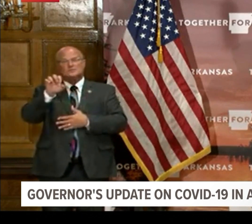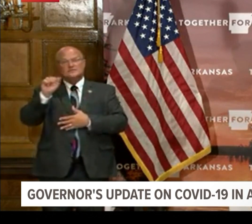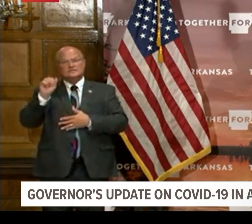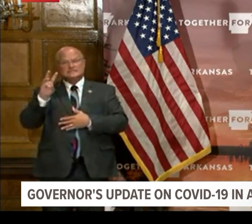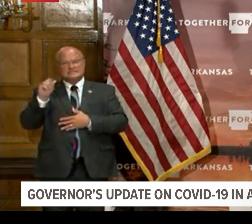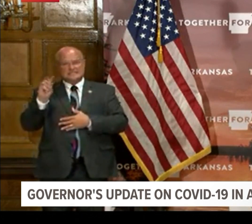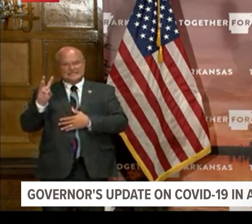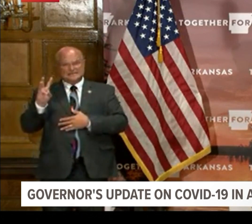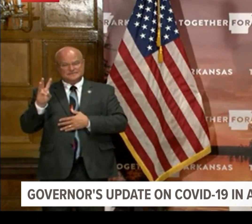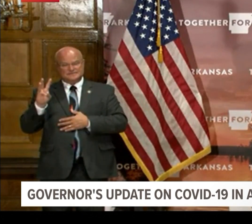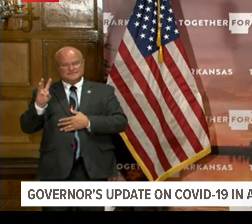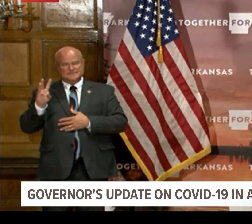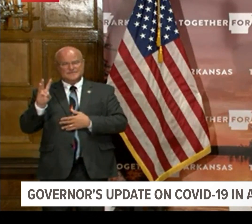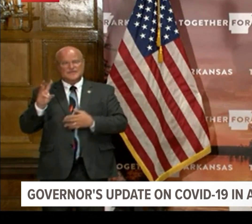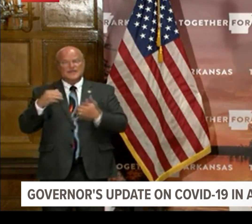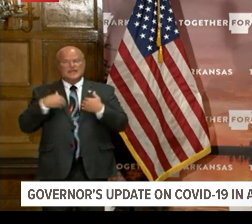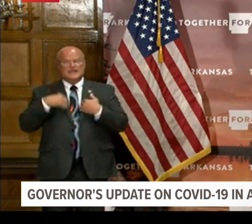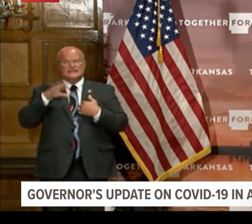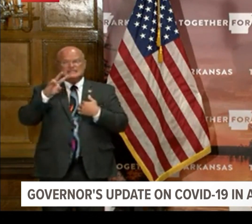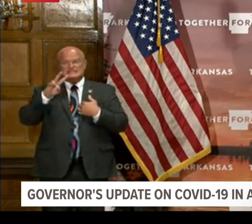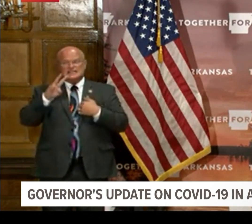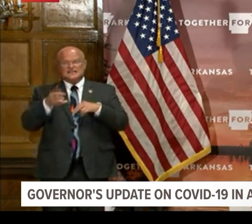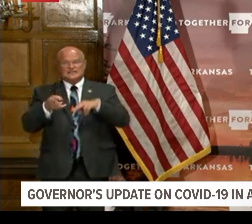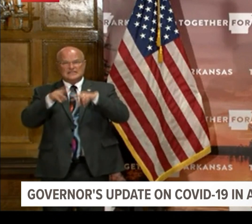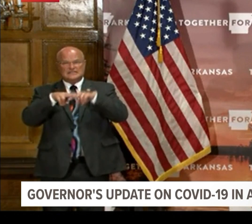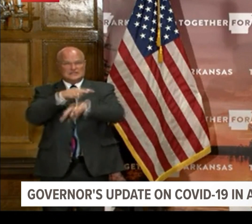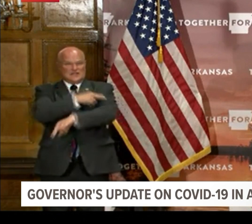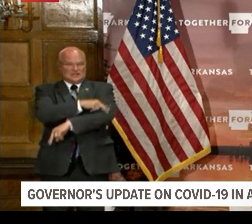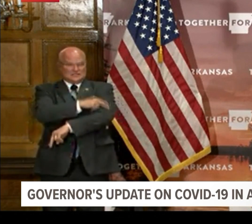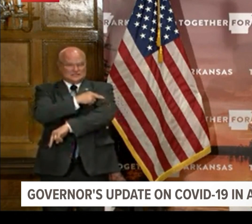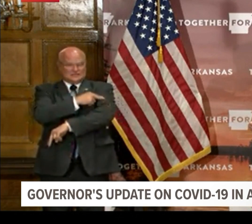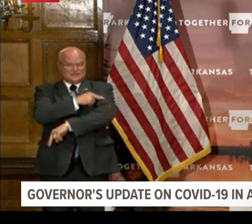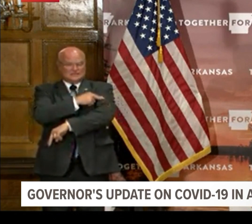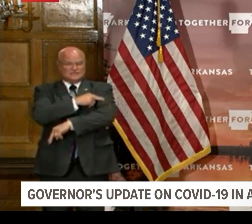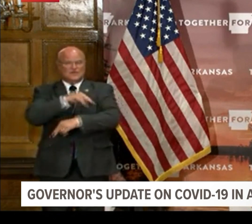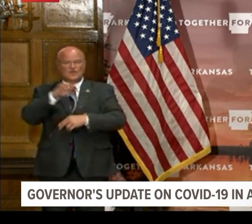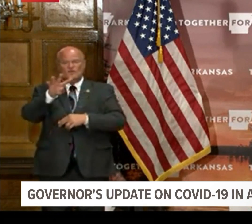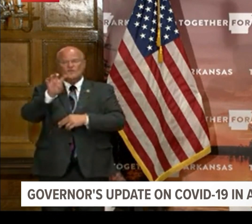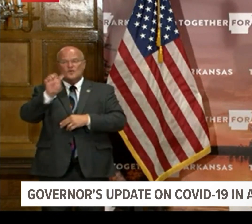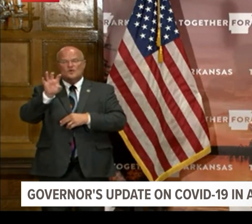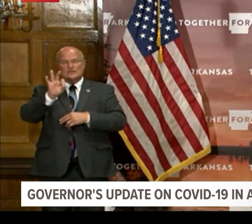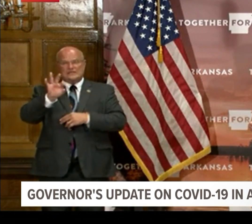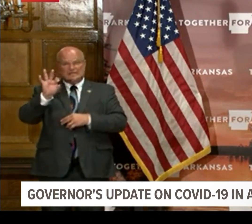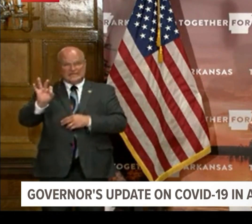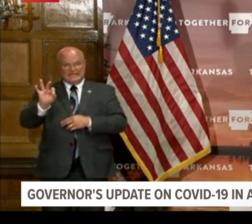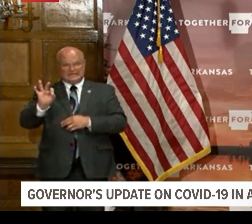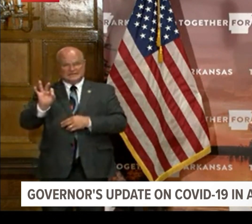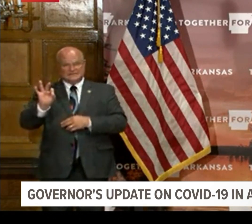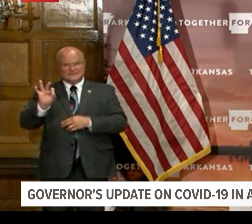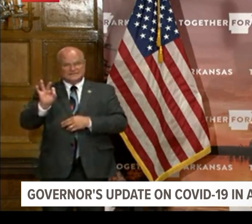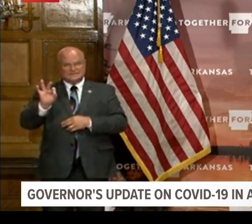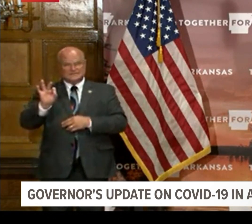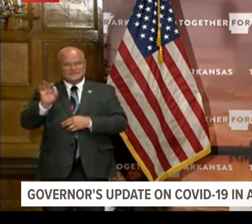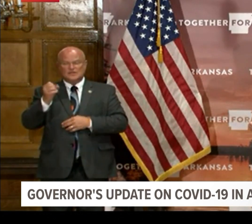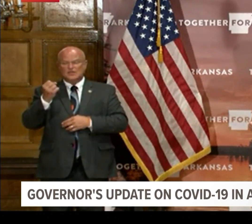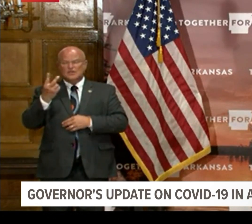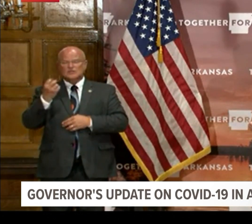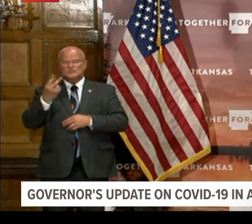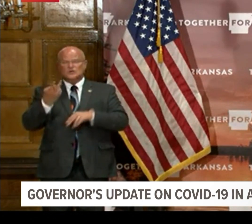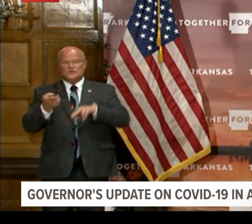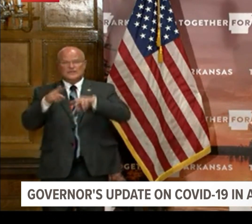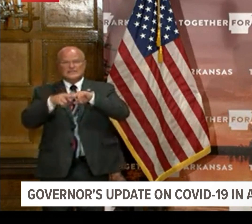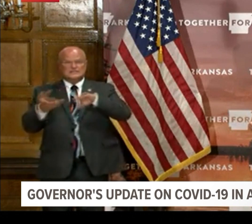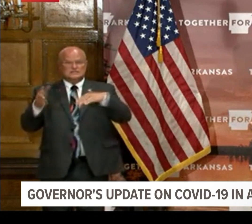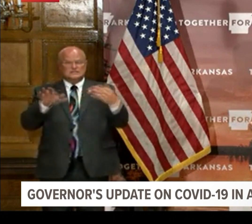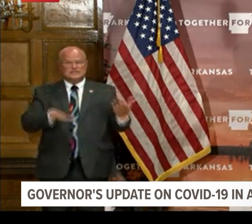54,216. We have 7 additional hospitalizations. That brings it to 499. With 12 additional deaths,